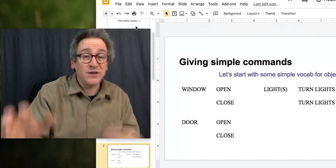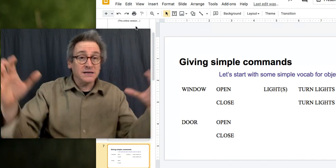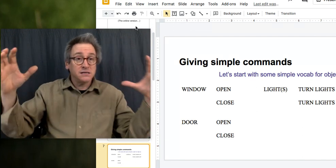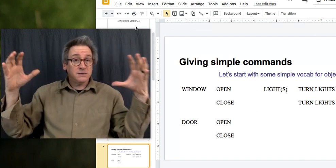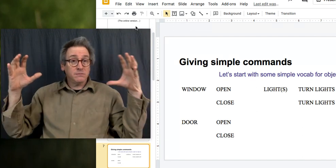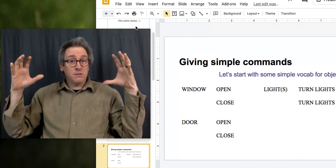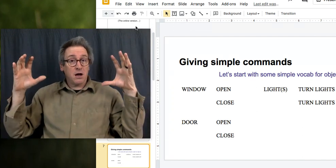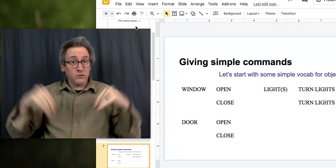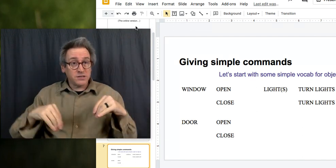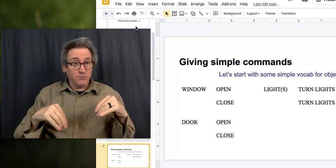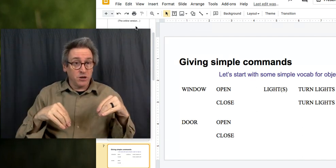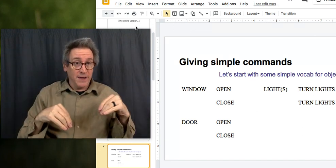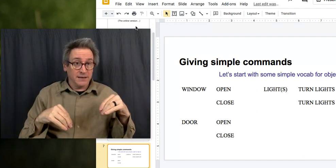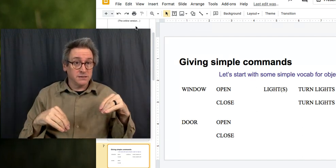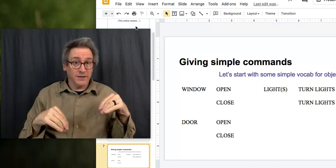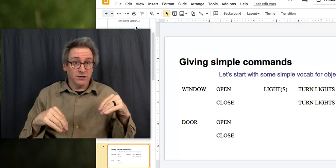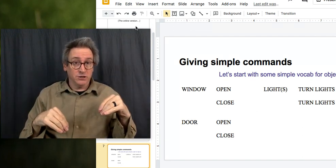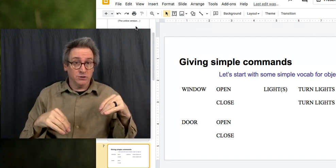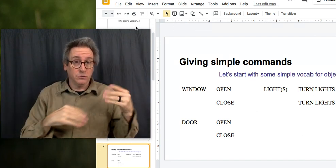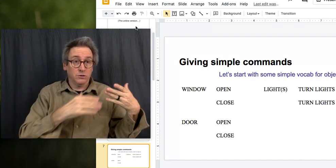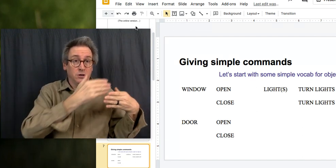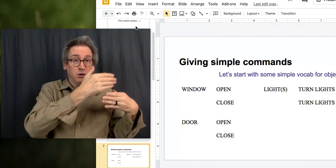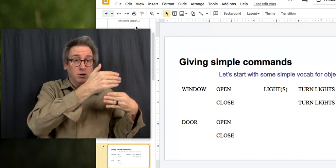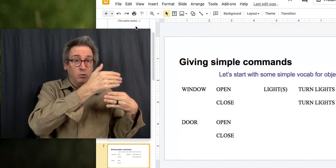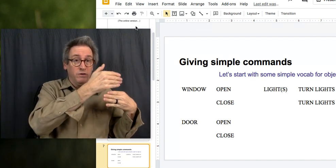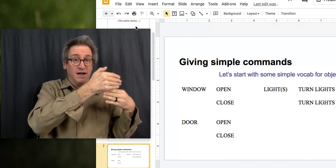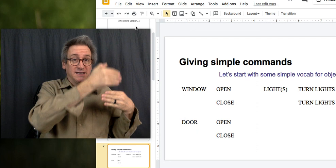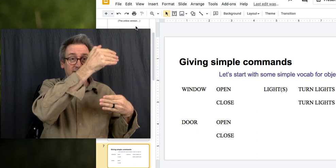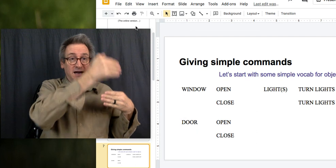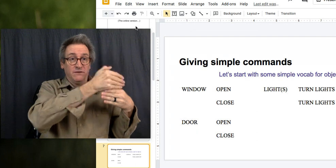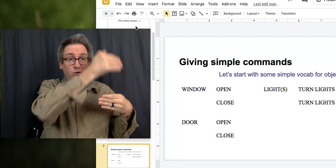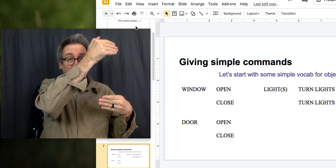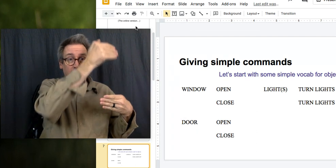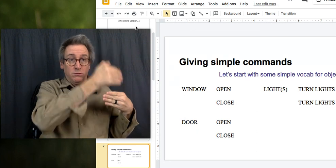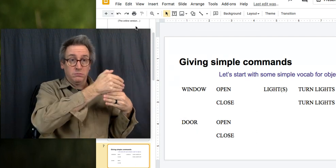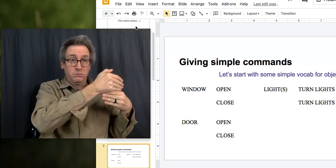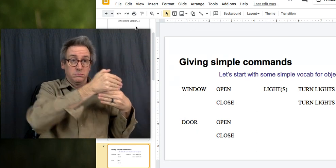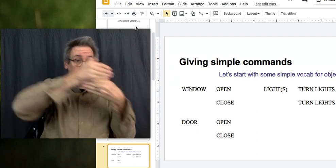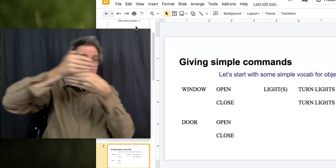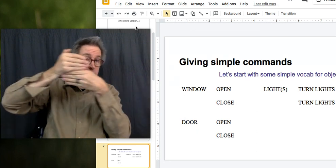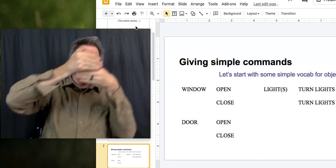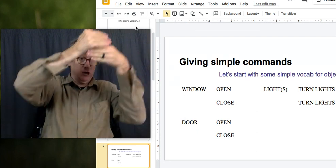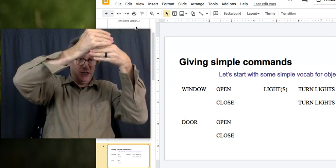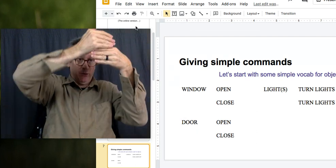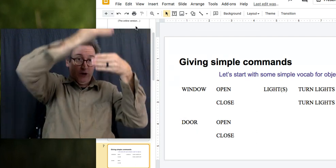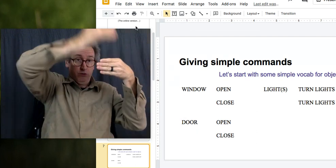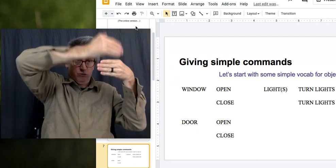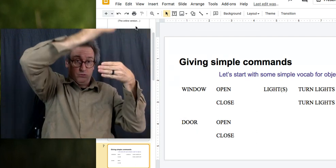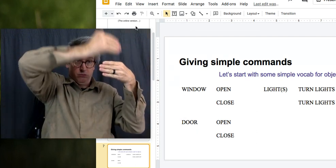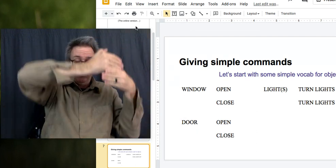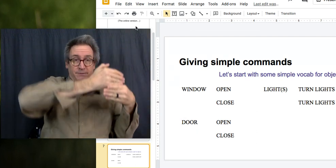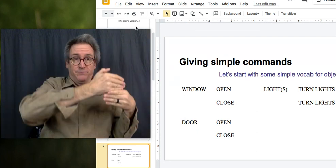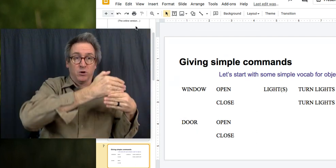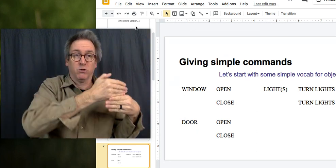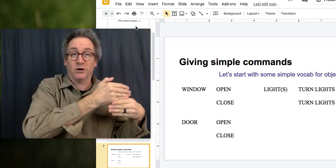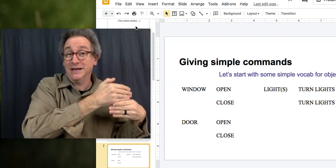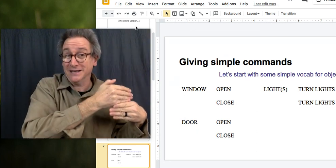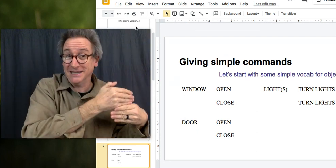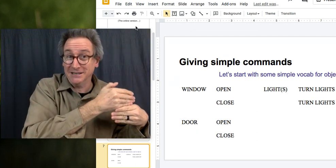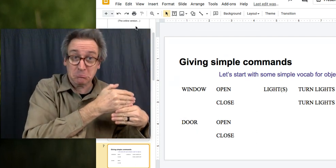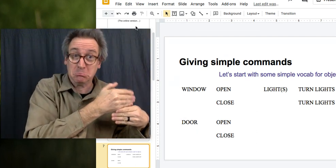But then some other simple commands that we can do. We've got the sign for window, right? Looks like a window, right?